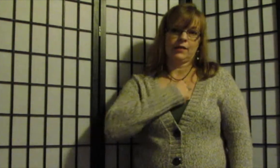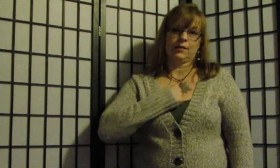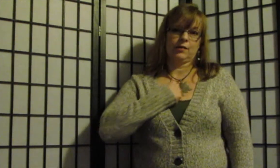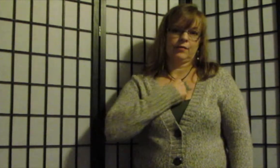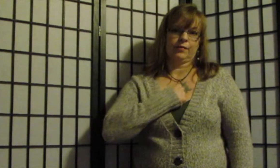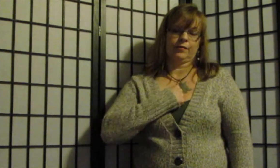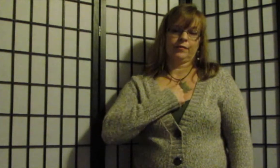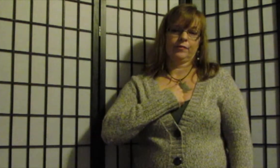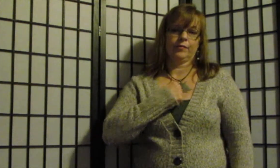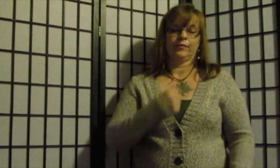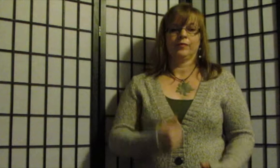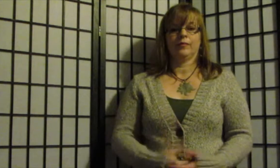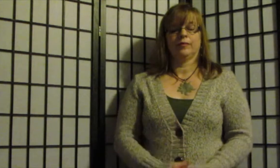Apologize.